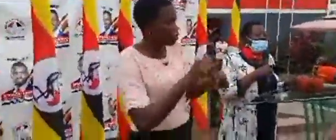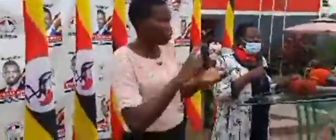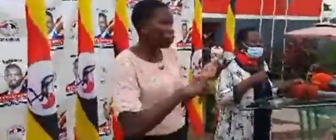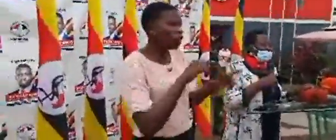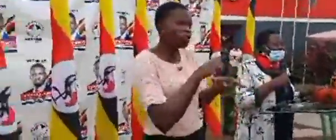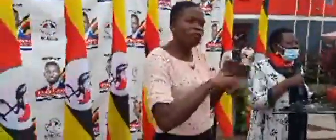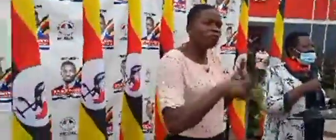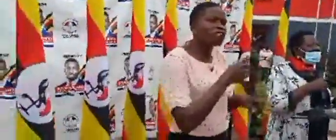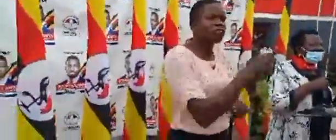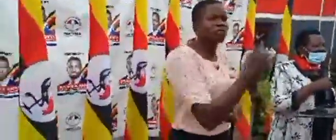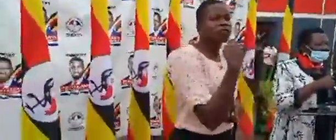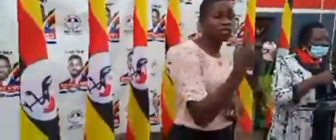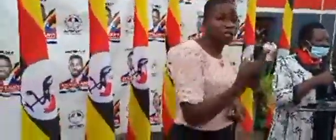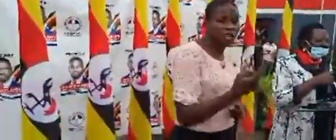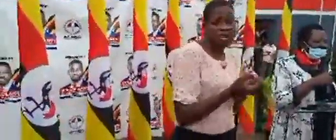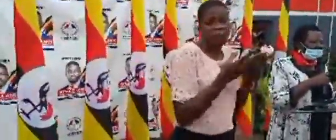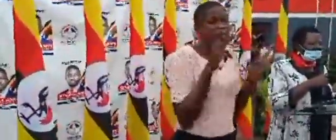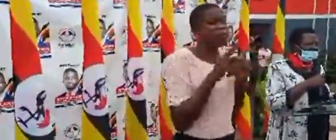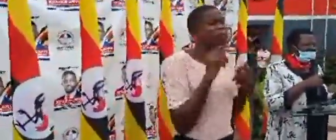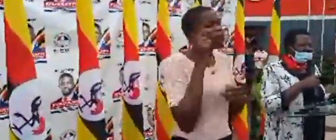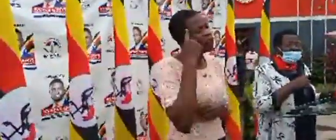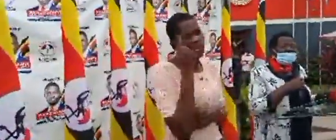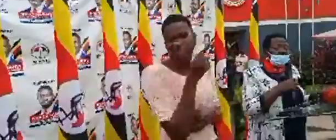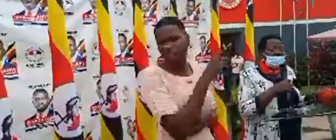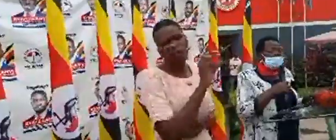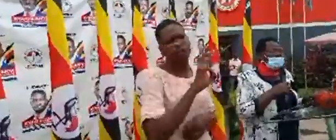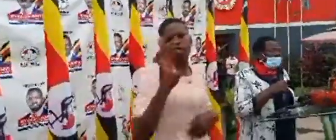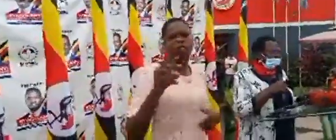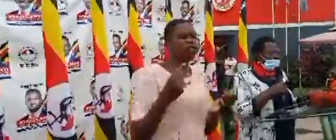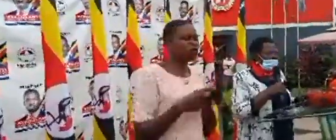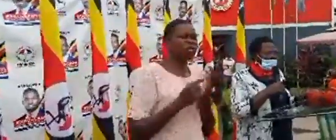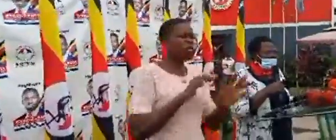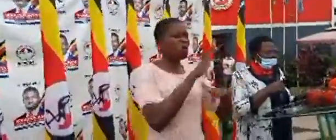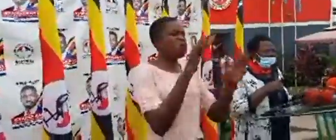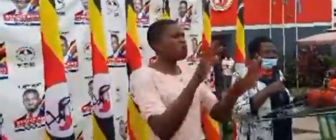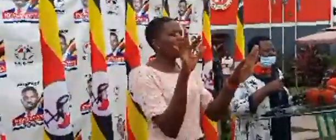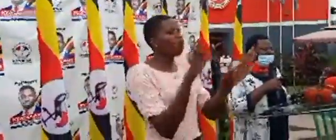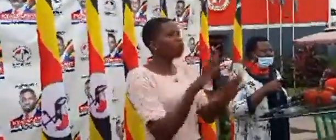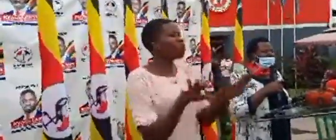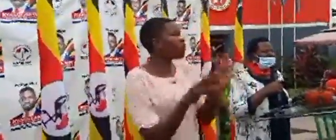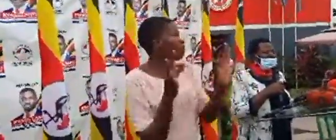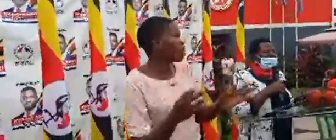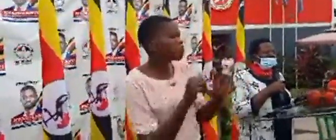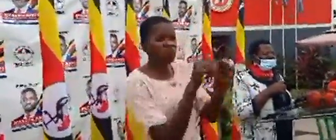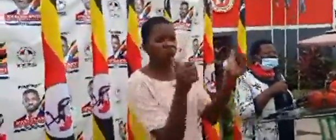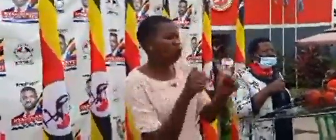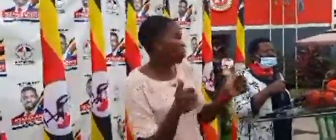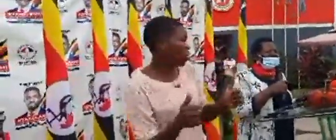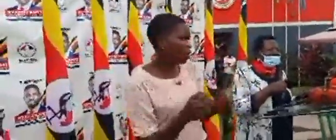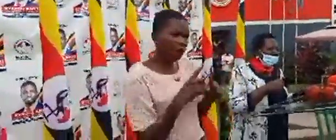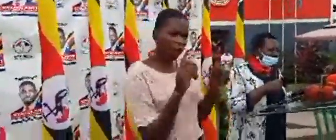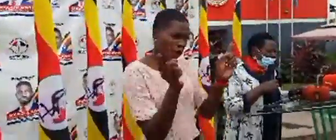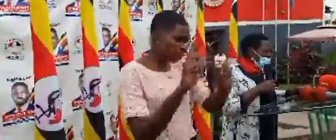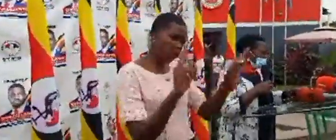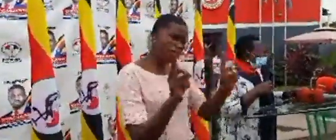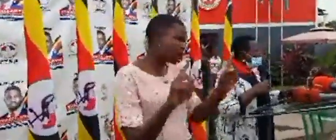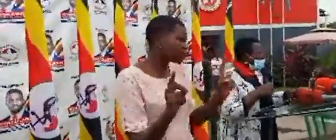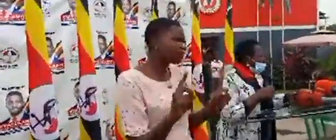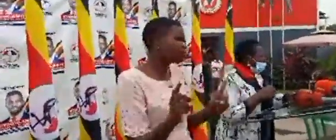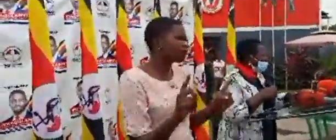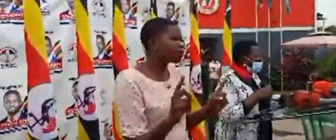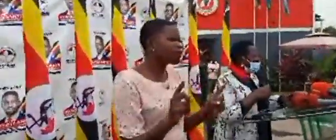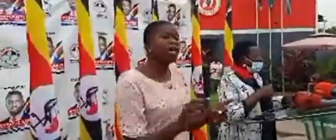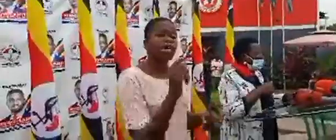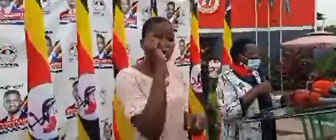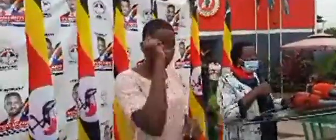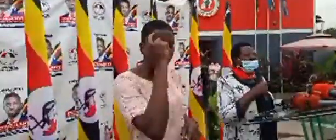Many people think that in Western Uganda that all is well, but I want to strongly condemn